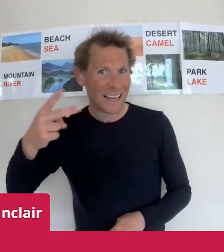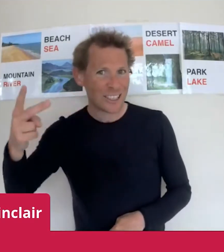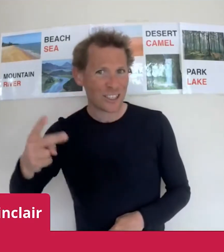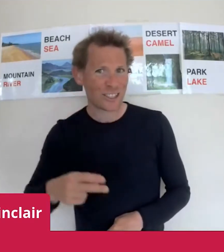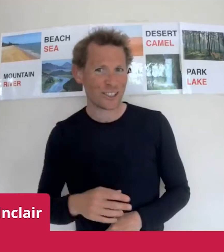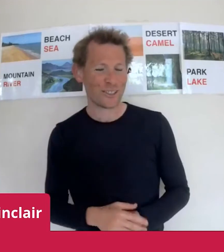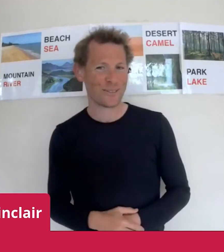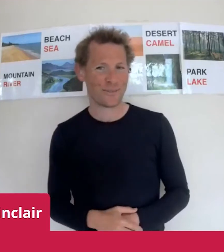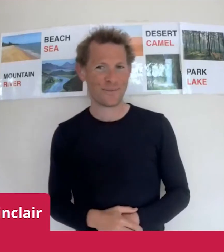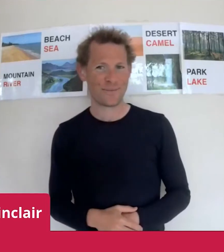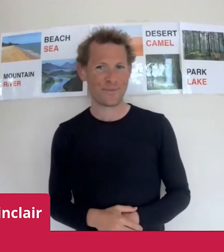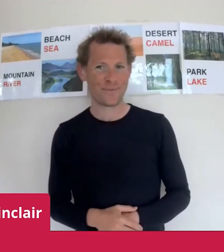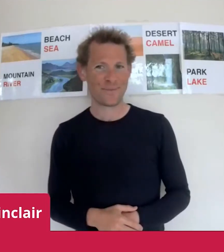And the answer is